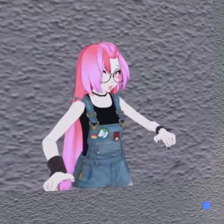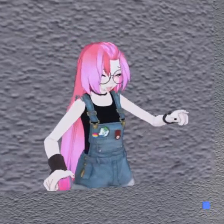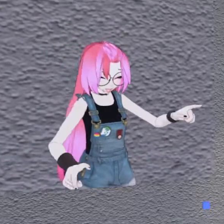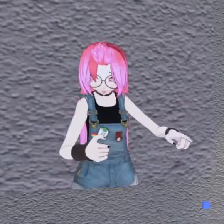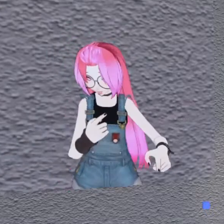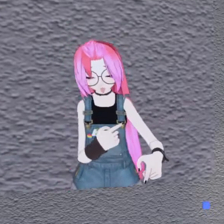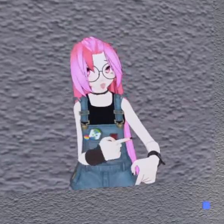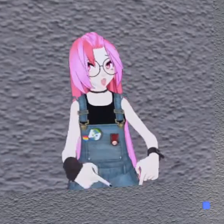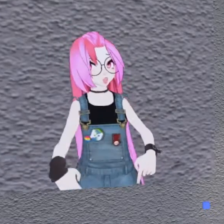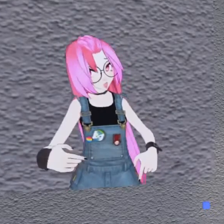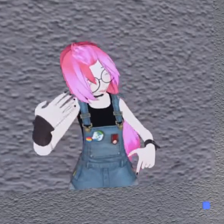Yes, I'm right. I know I'm right.